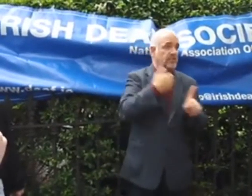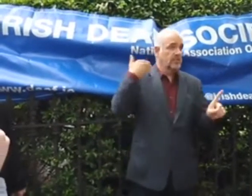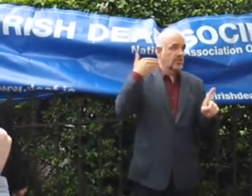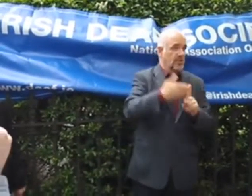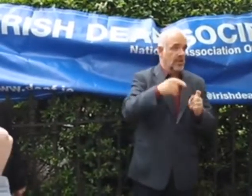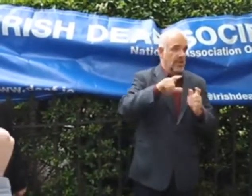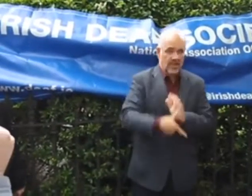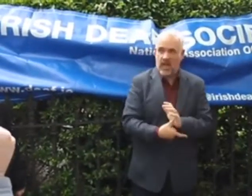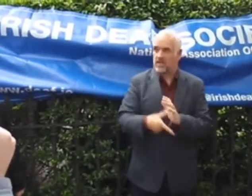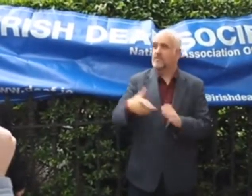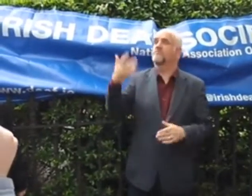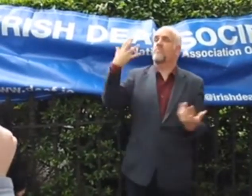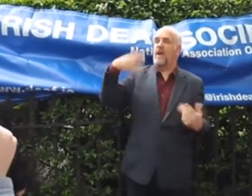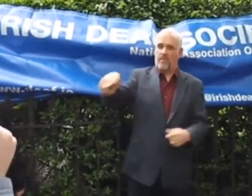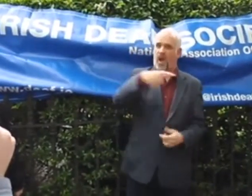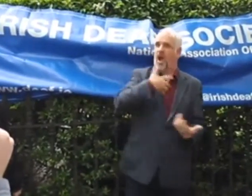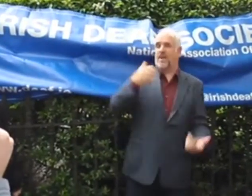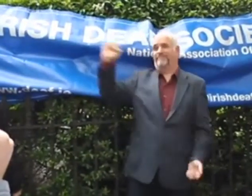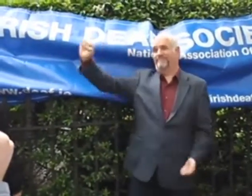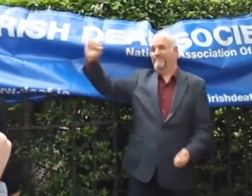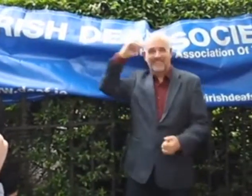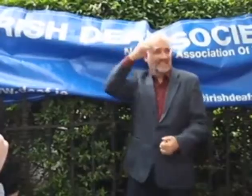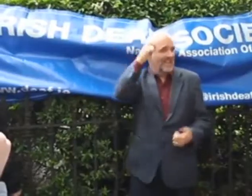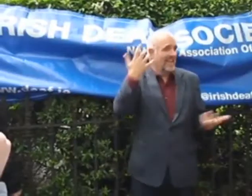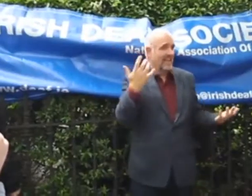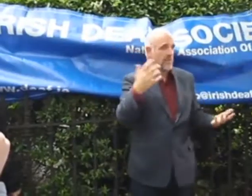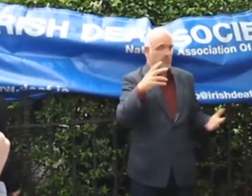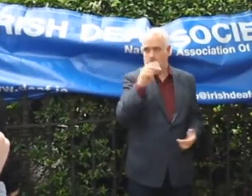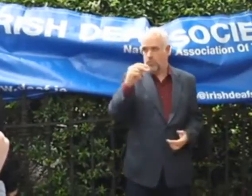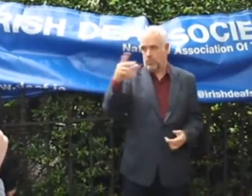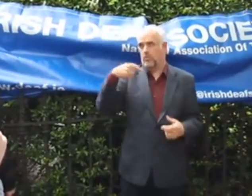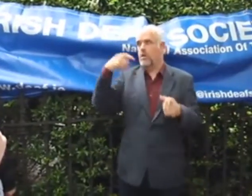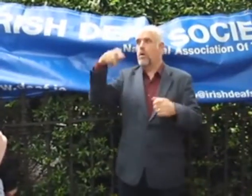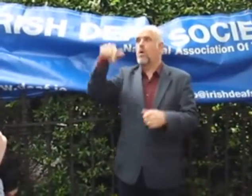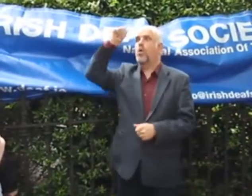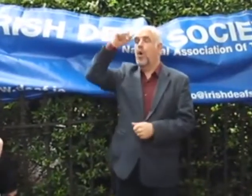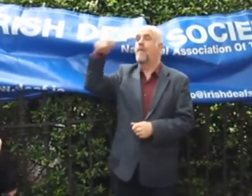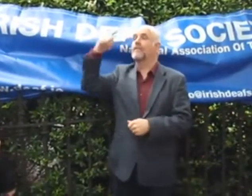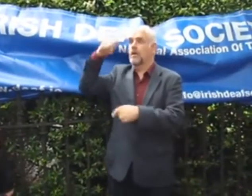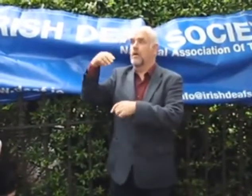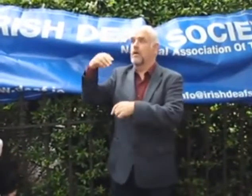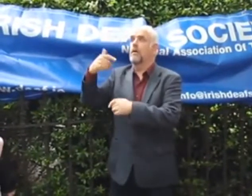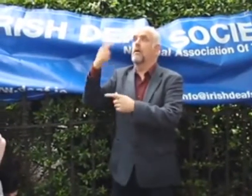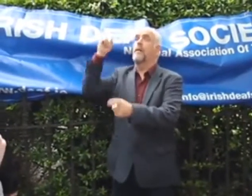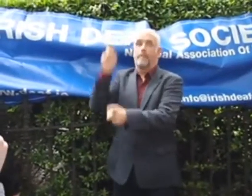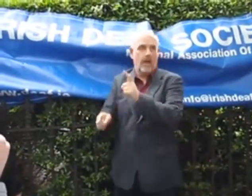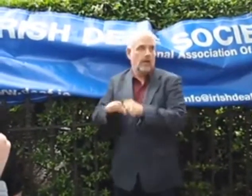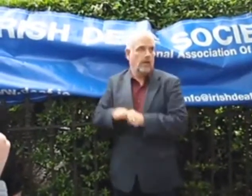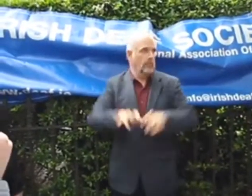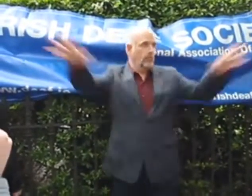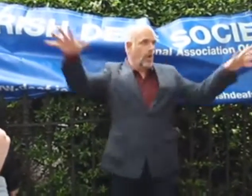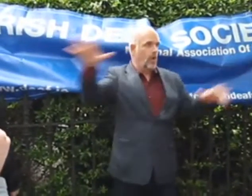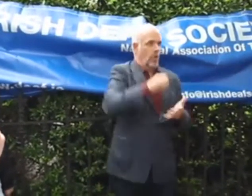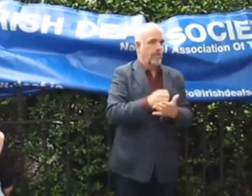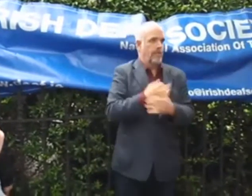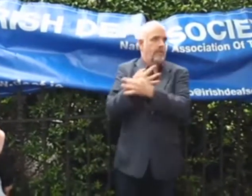language, but for so many years deaf people have been lobbying, working for it, and you might think that that's just an Italian decision, but the consequences